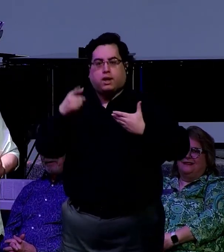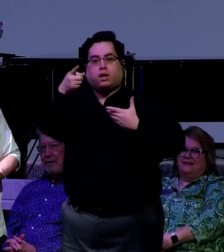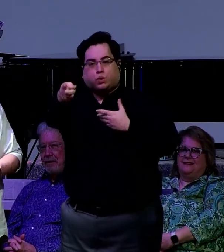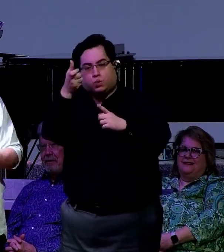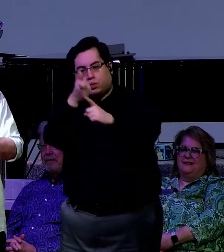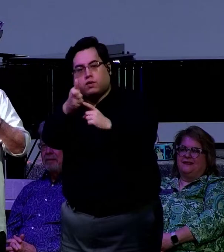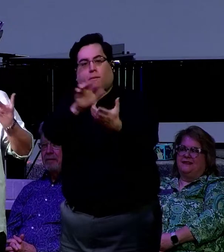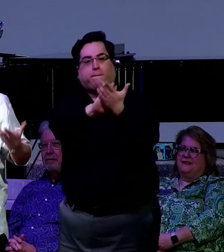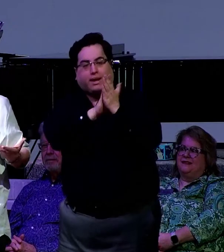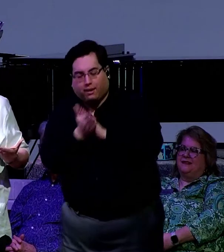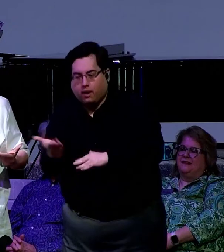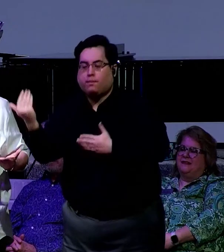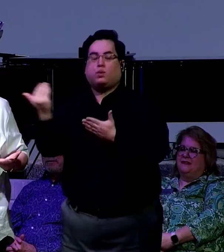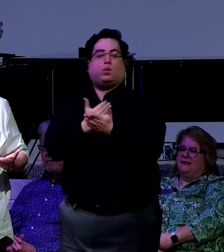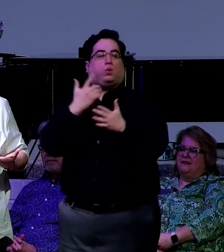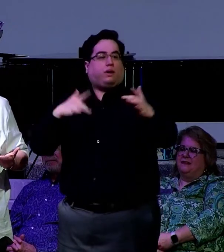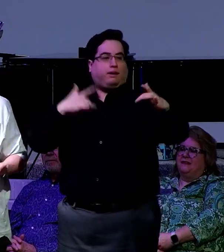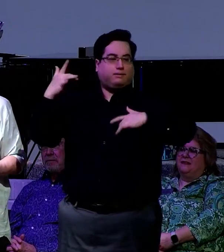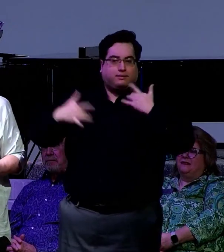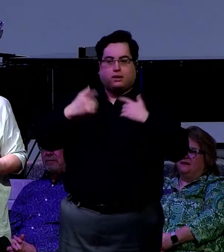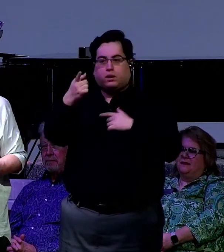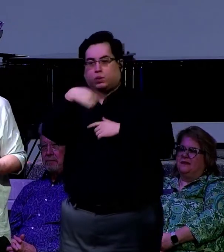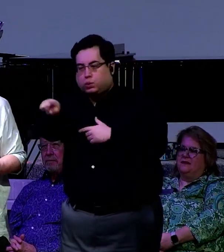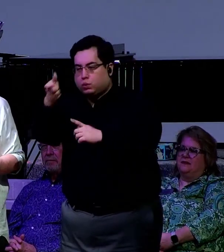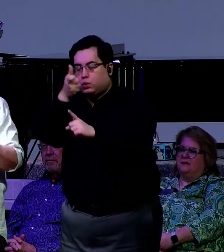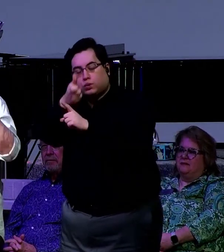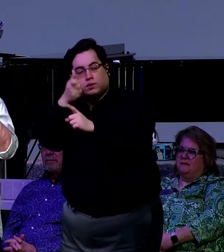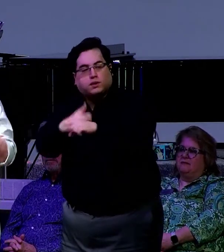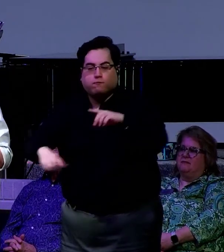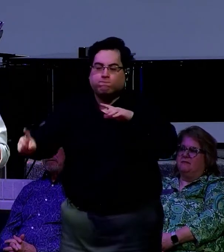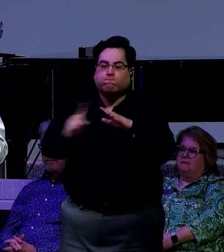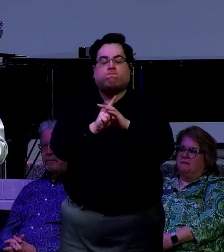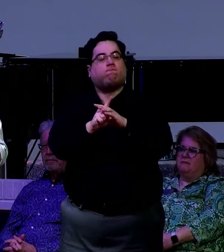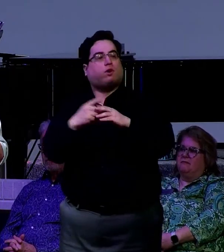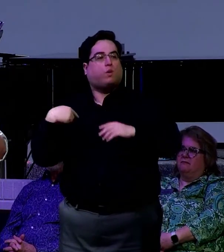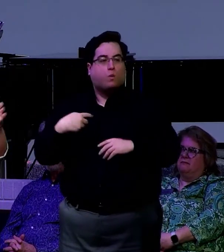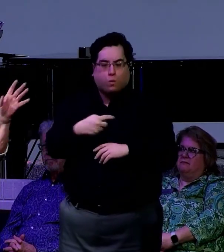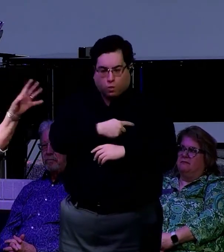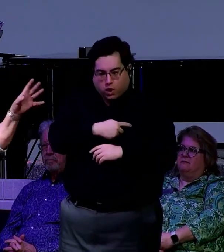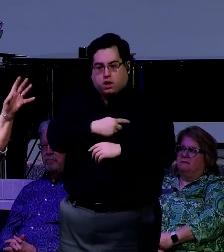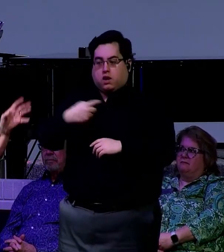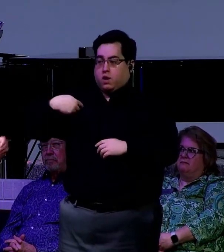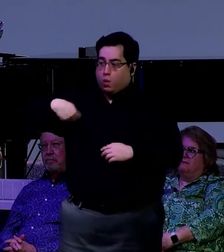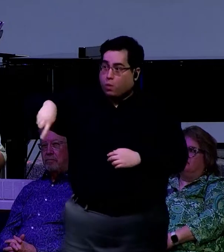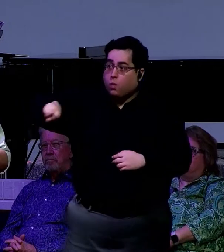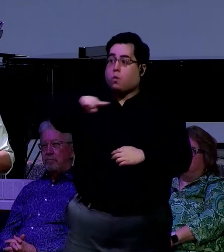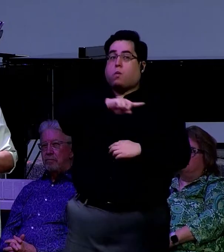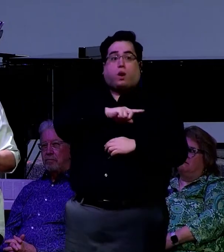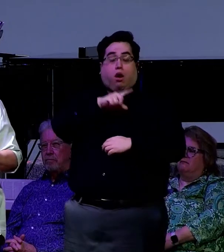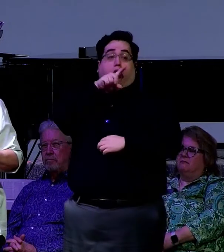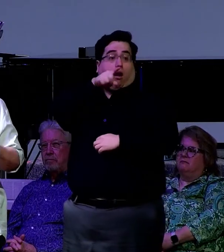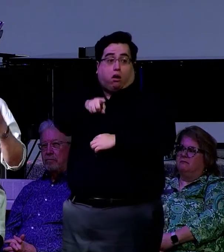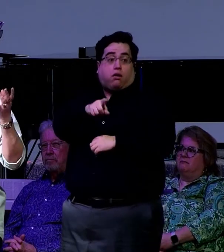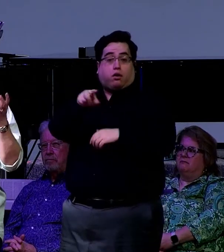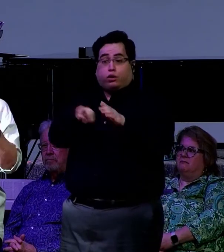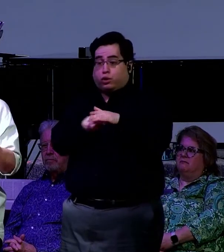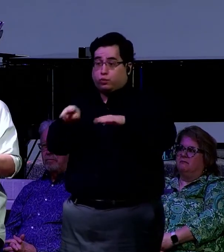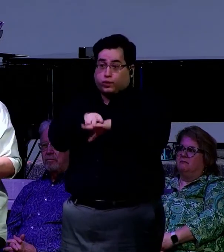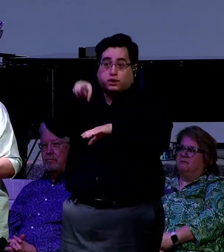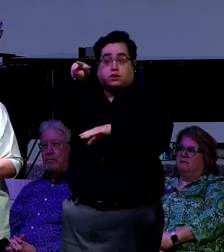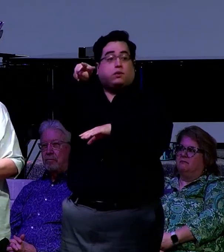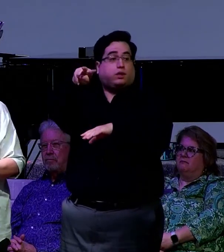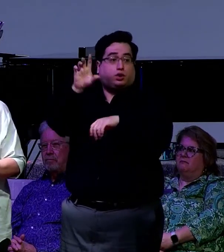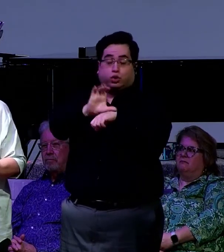and exciting and present. Amen. For us. We are the resurrected church, literally